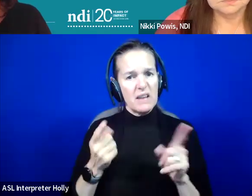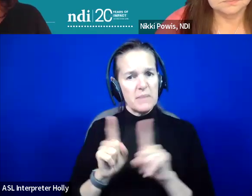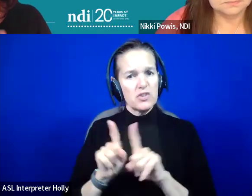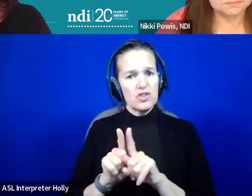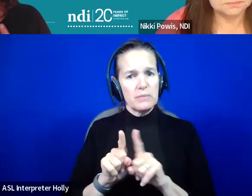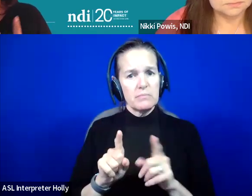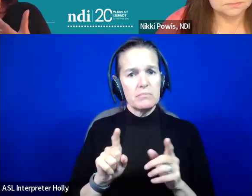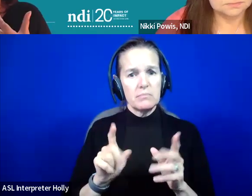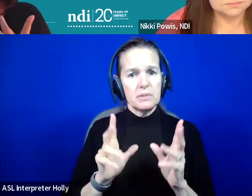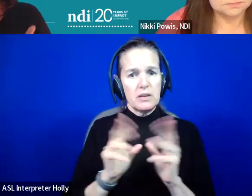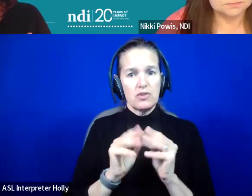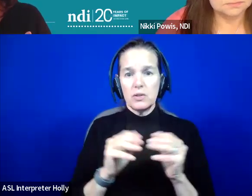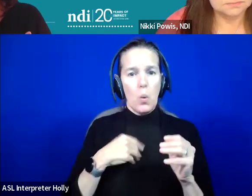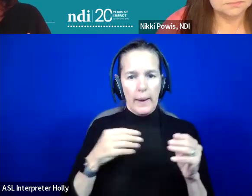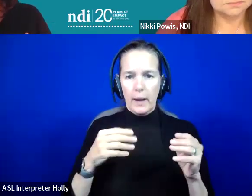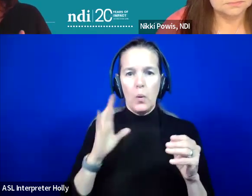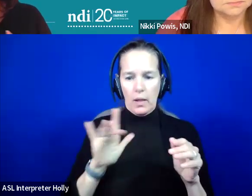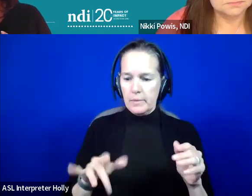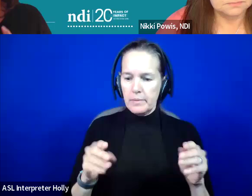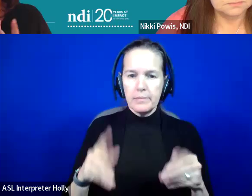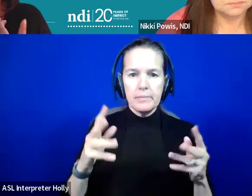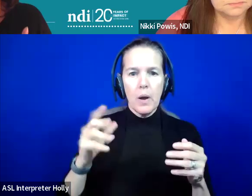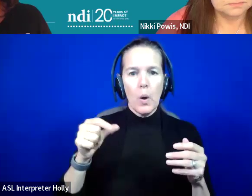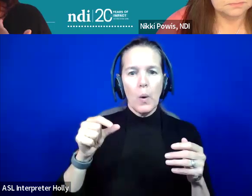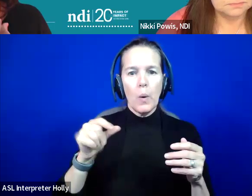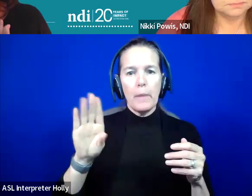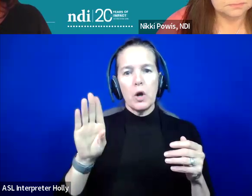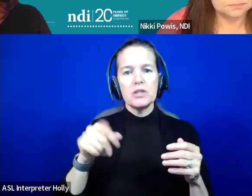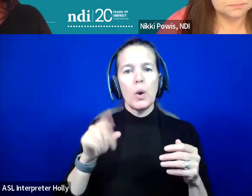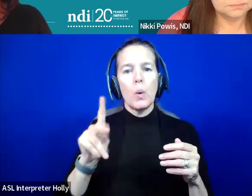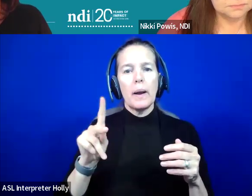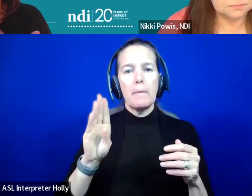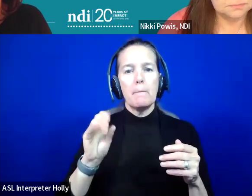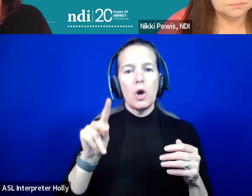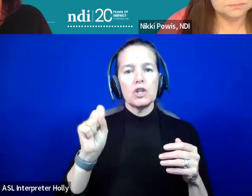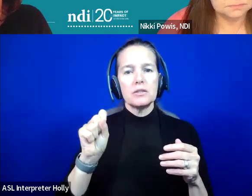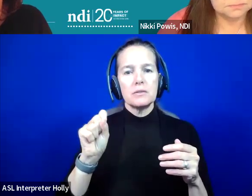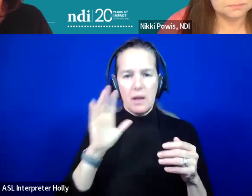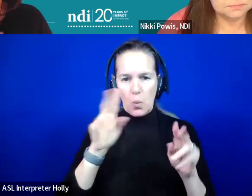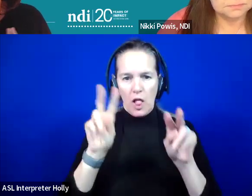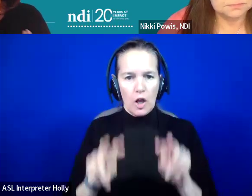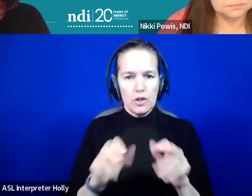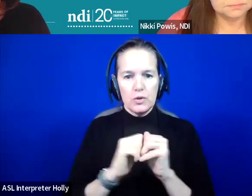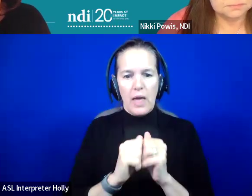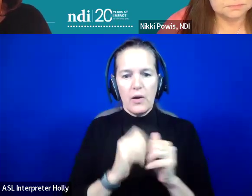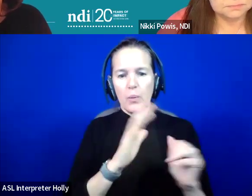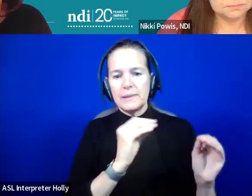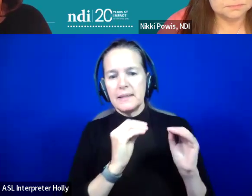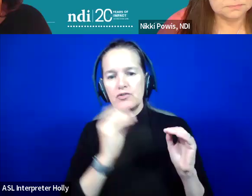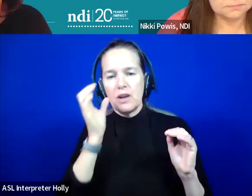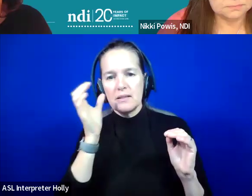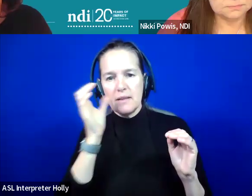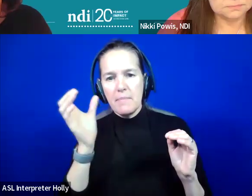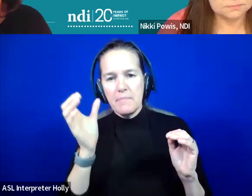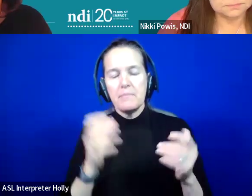up QuickBooks together and we look at some of the accounting together and they teach me some of the concepts. Or what they'll do is they'll recommend